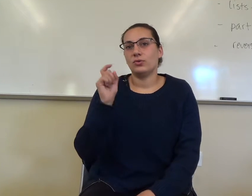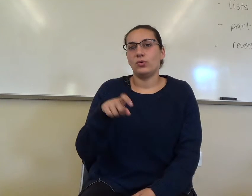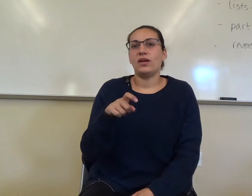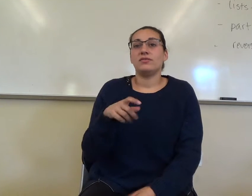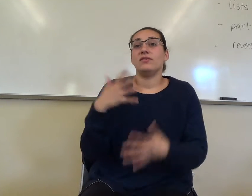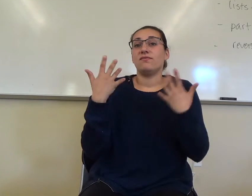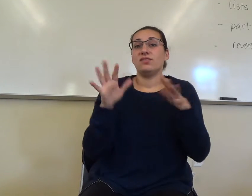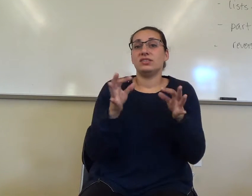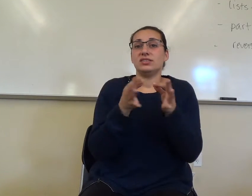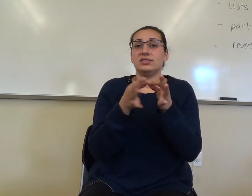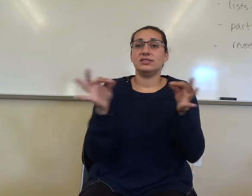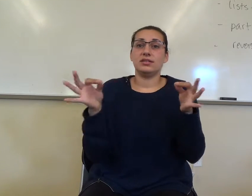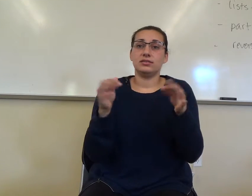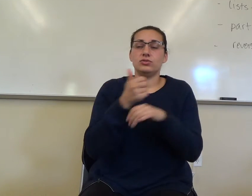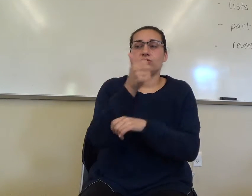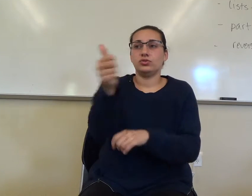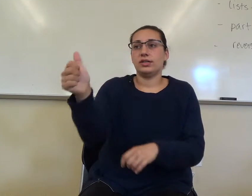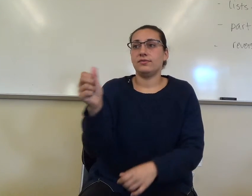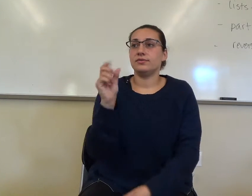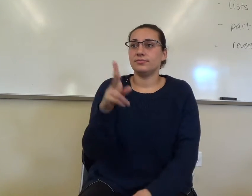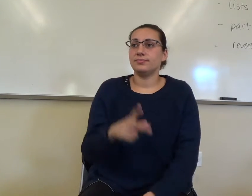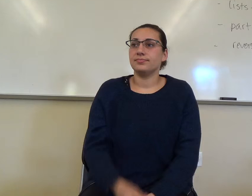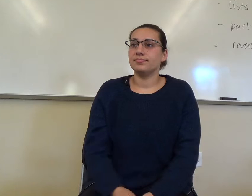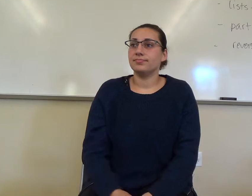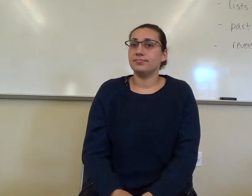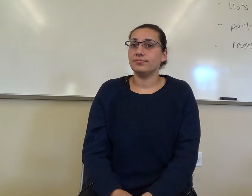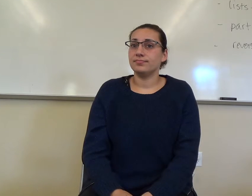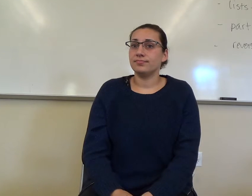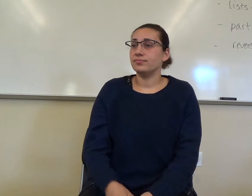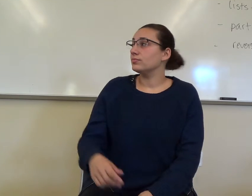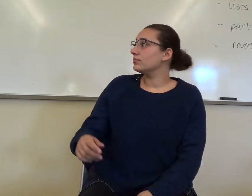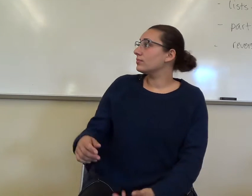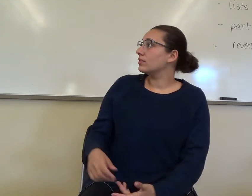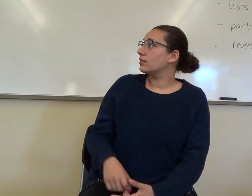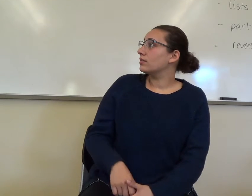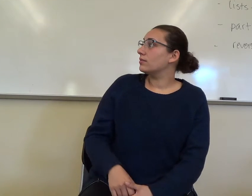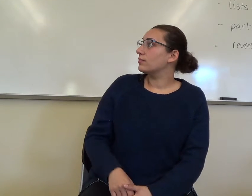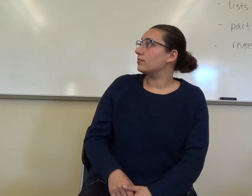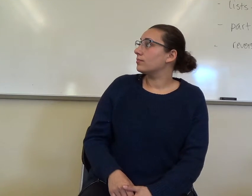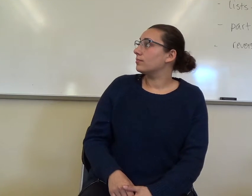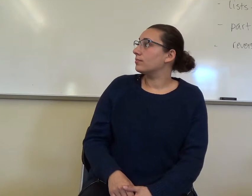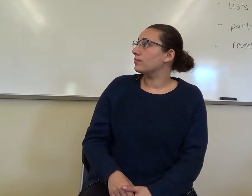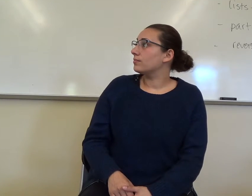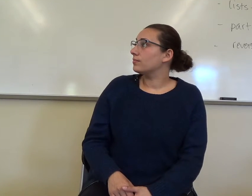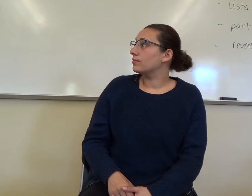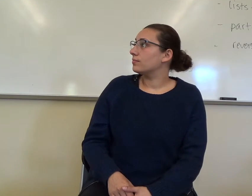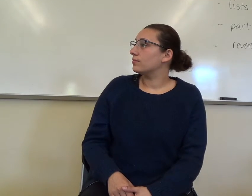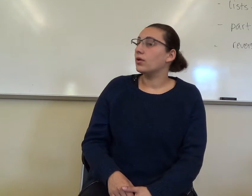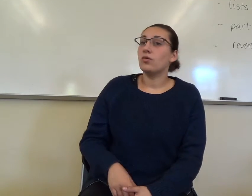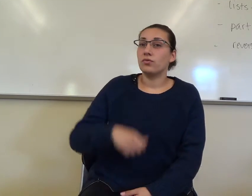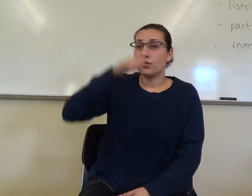So again, what we want to think in terms of, go back to our complete sentences.